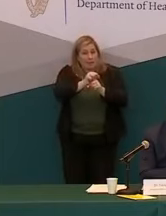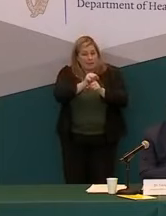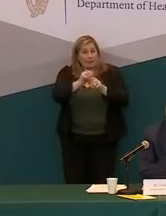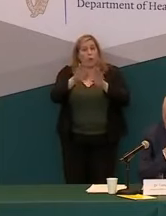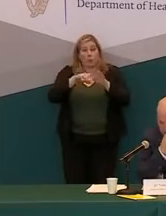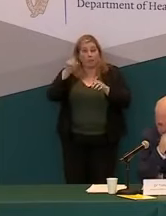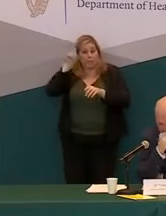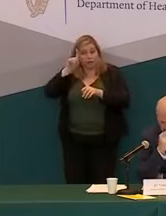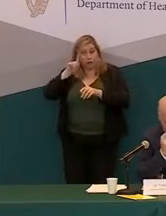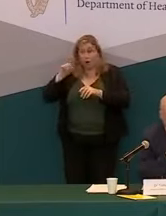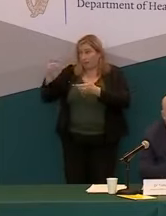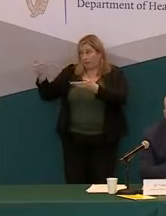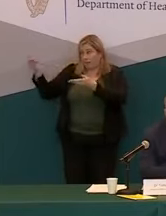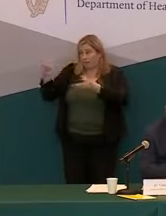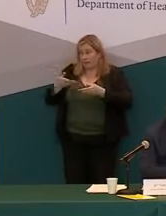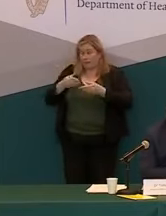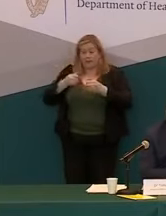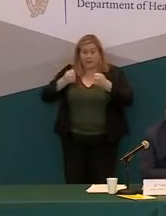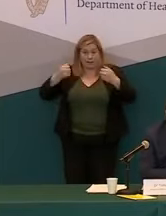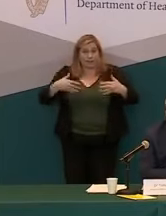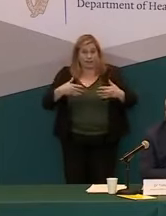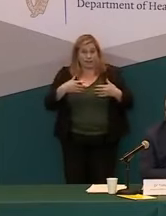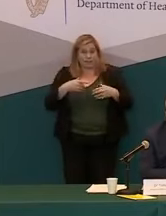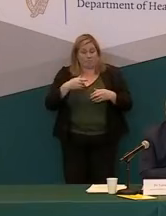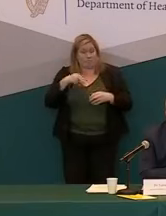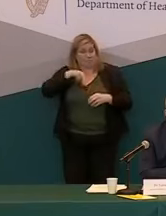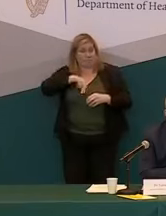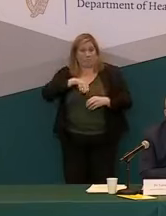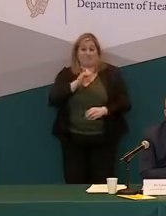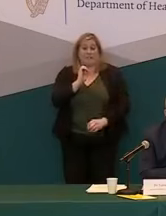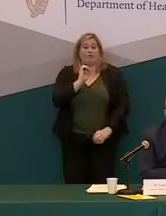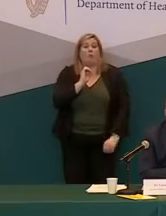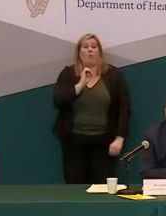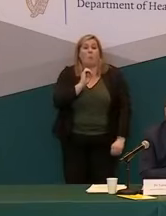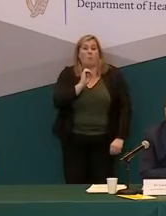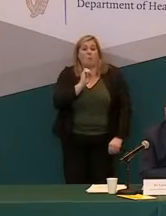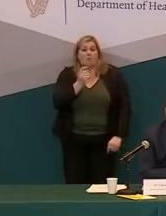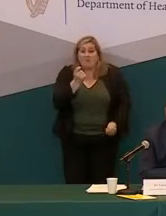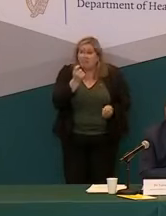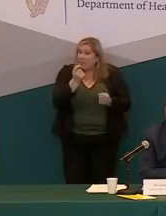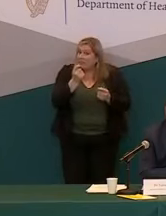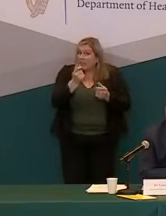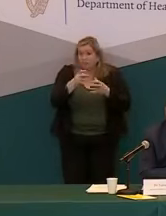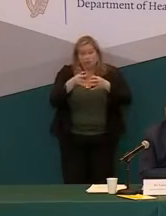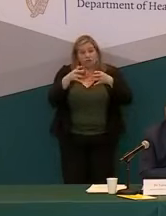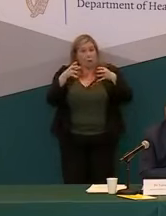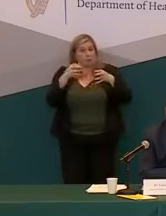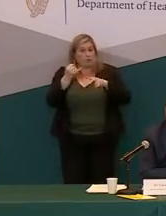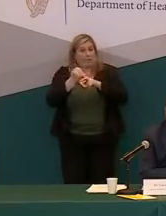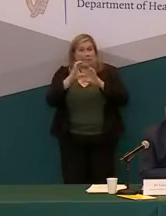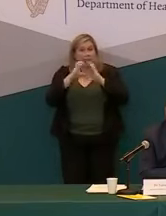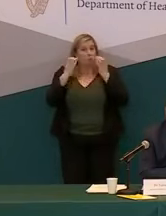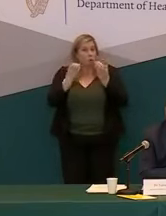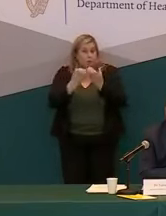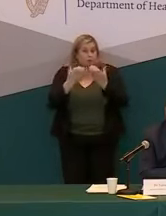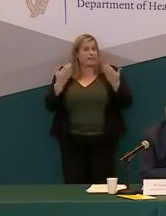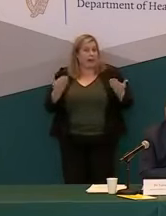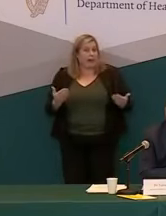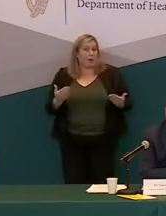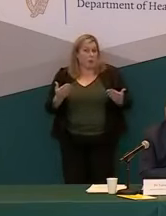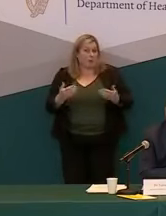tests backdated has been close to zero. So we're seeing very little growth in the epidemic in the community at this stage.